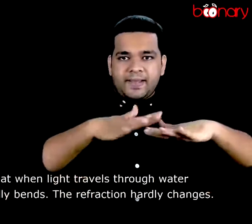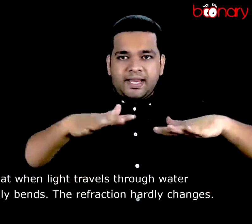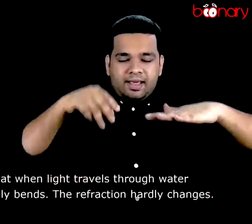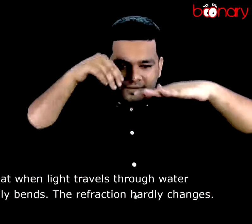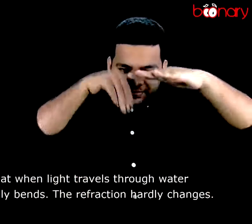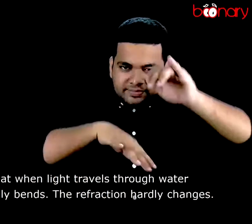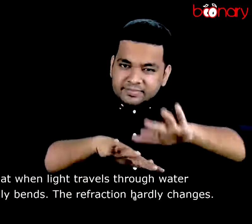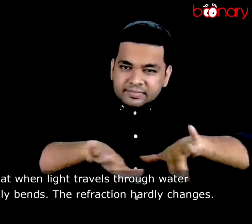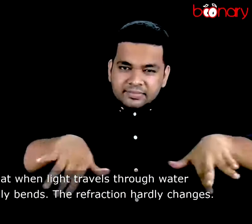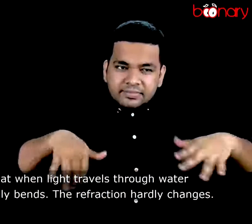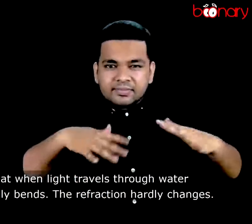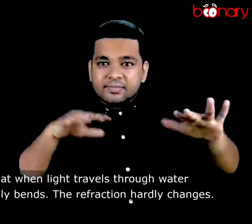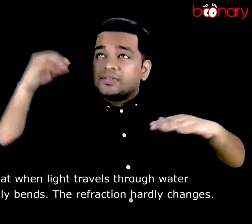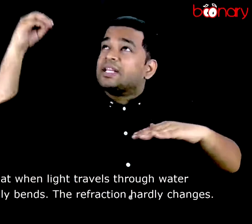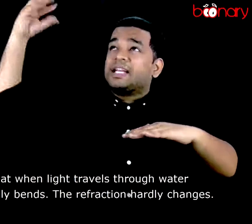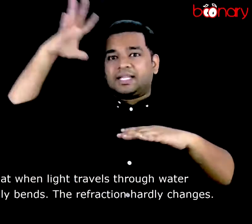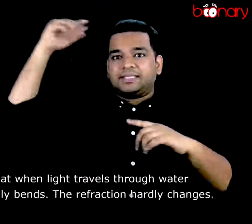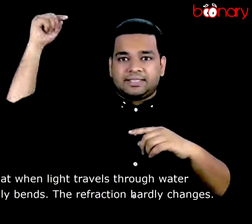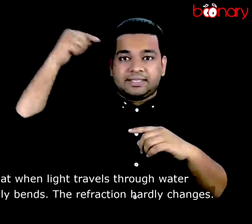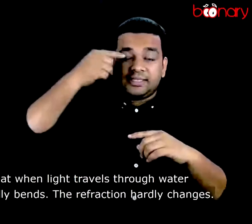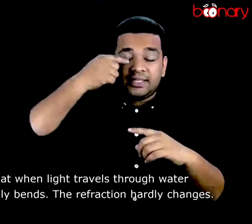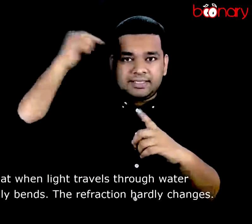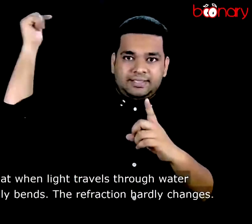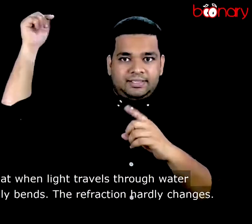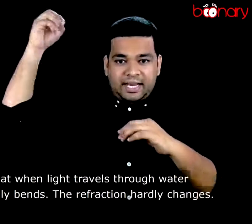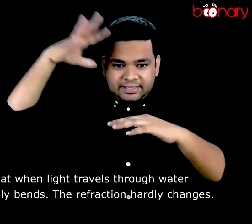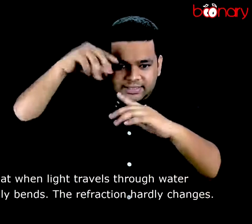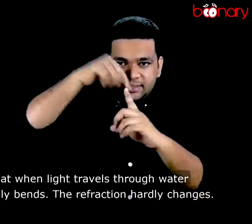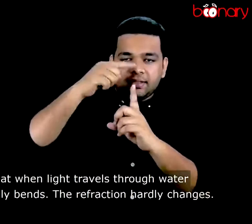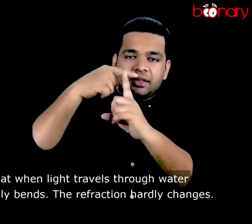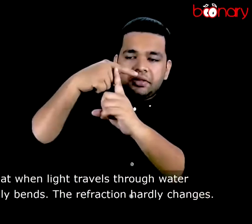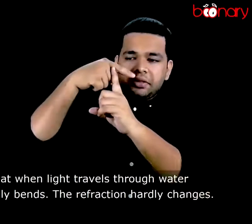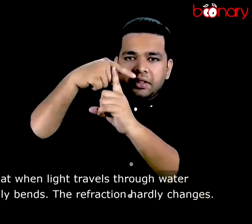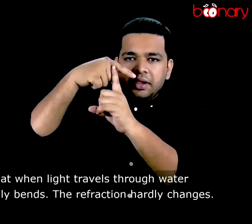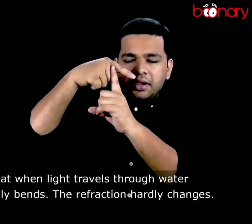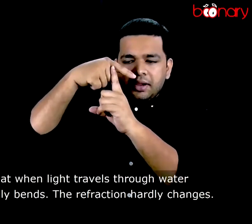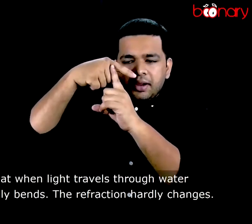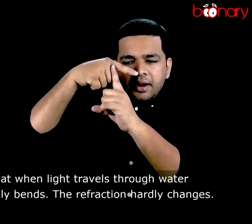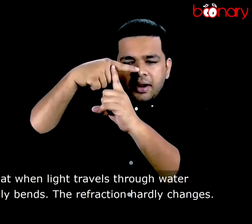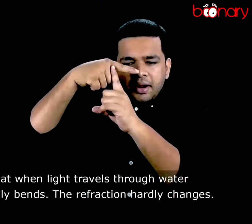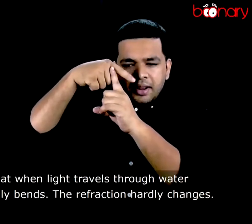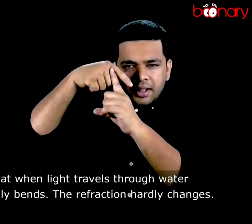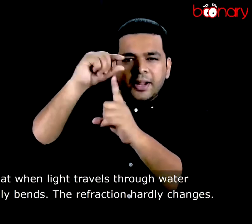that when light travels through water into our eye, it hardly bends.